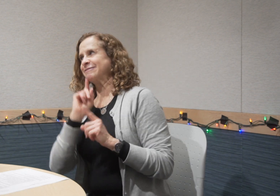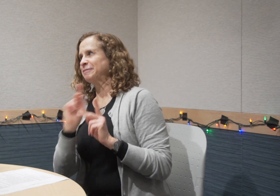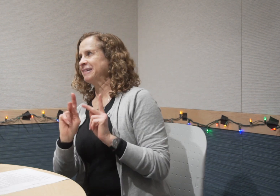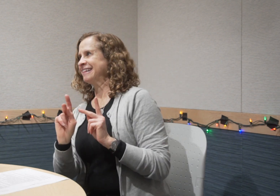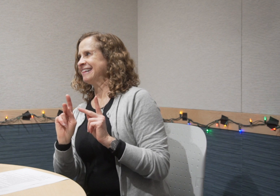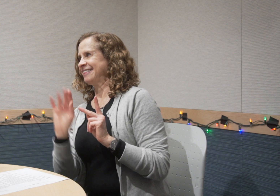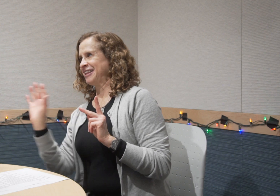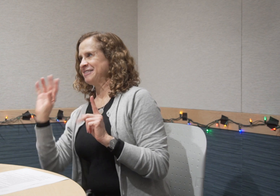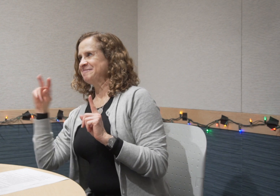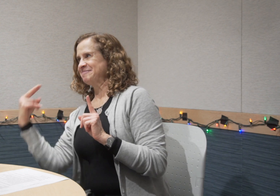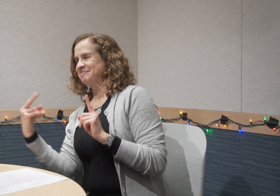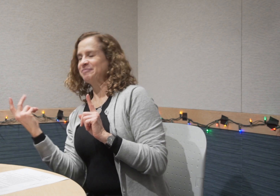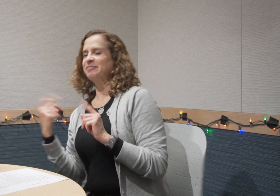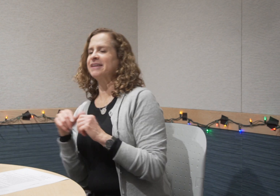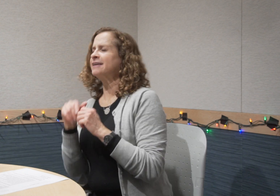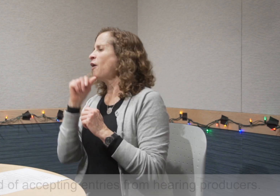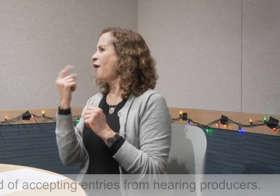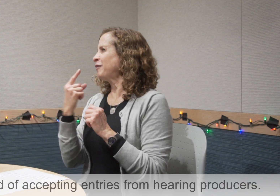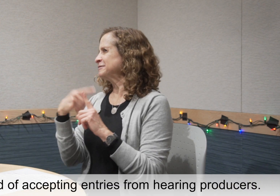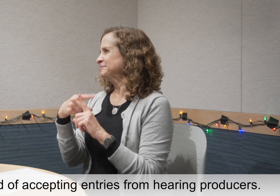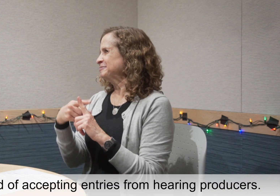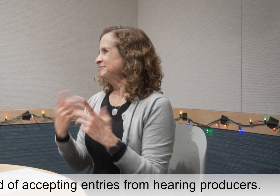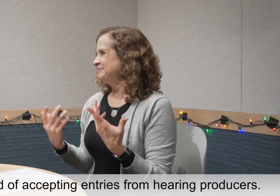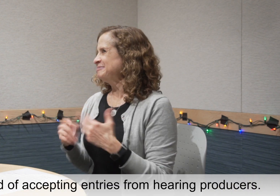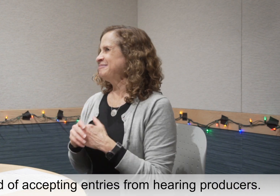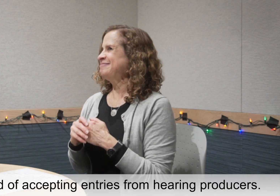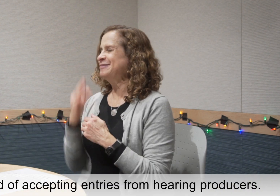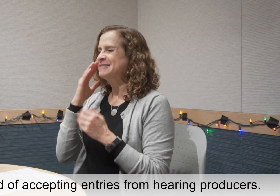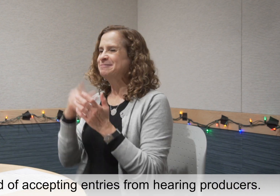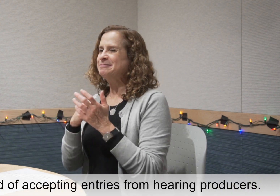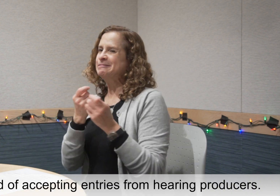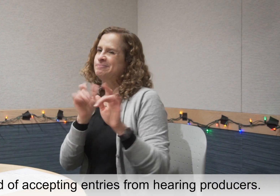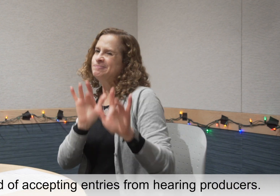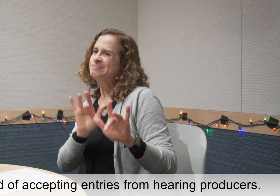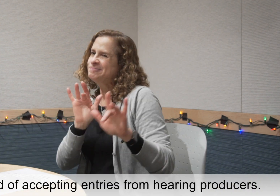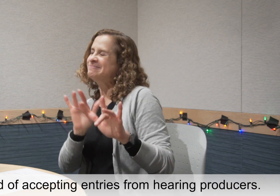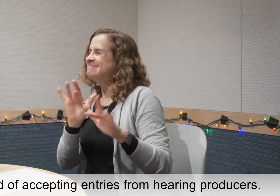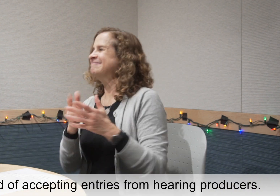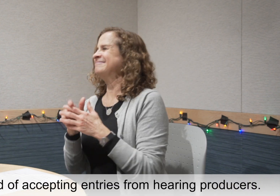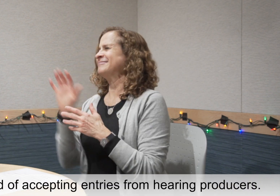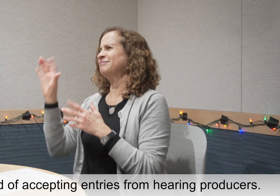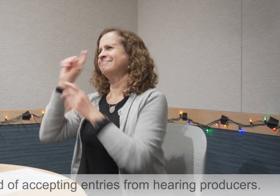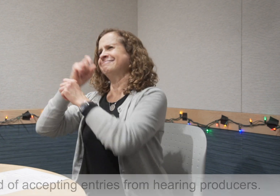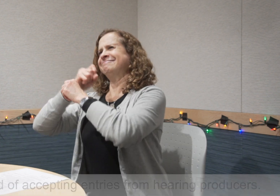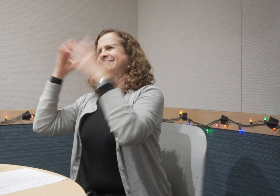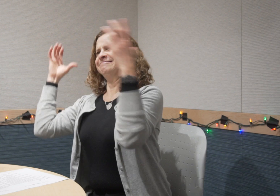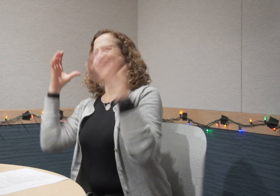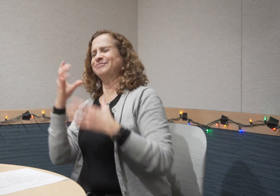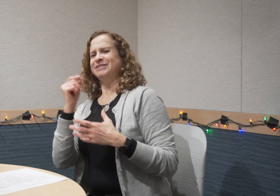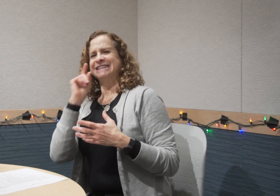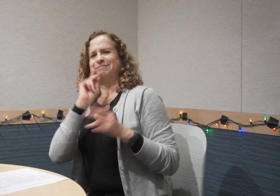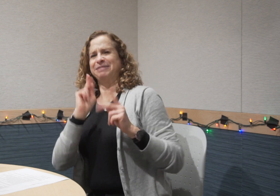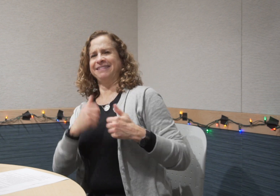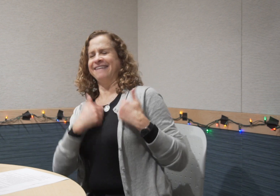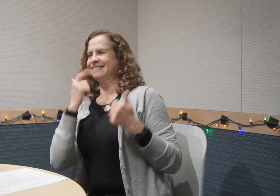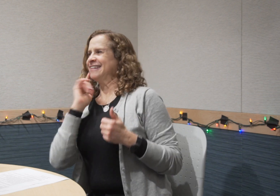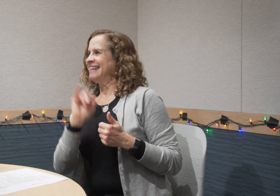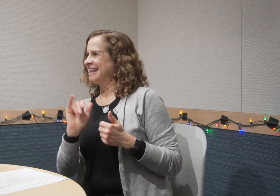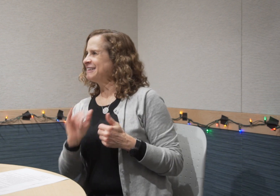to emphasize the deaf perspective instead of a lot of hearing producers. The positive things instead of that sort of pity model